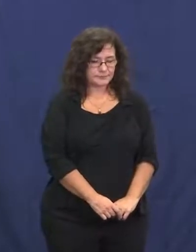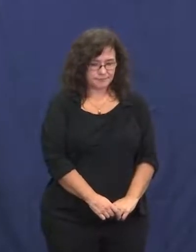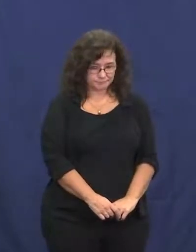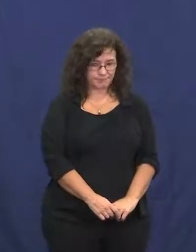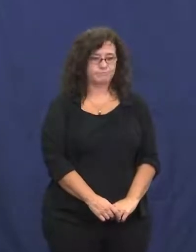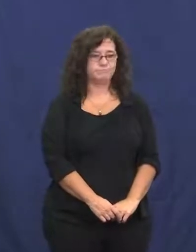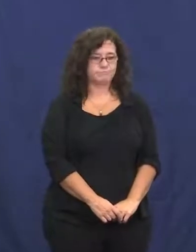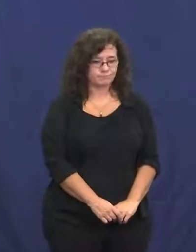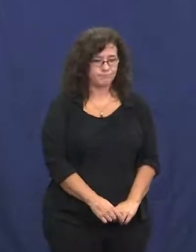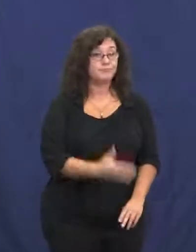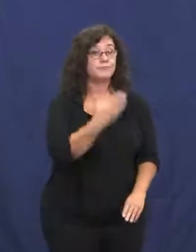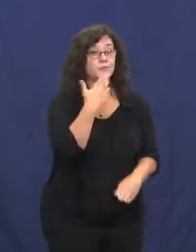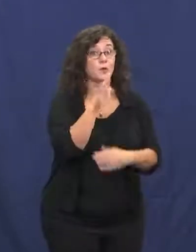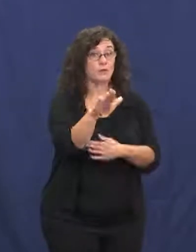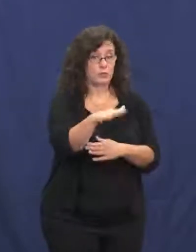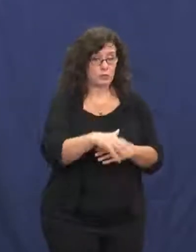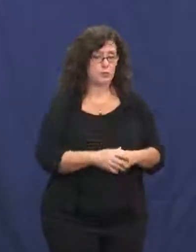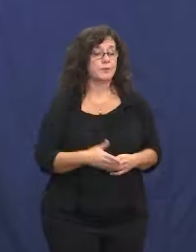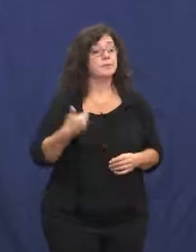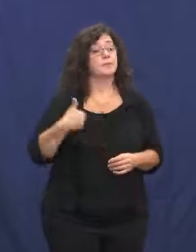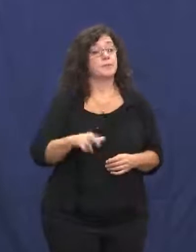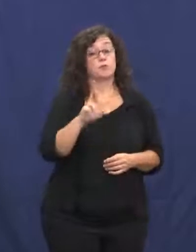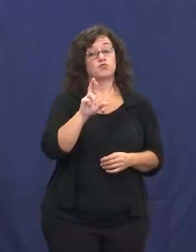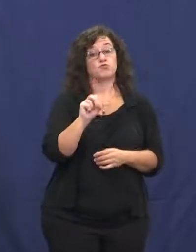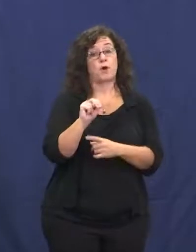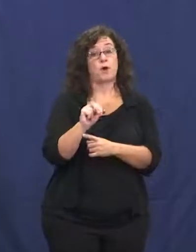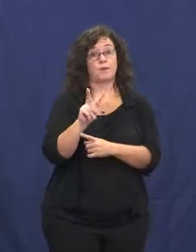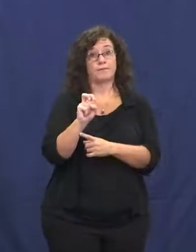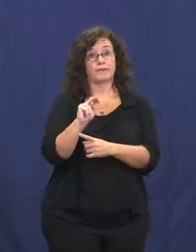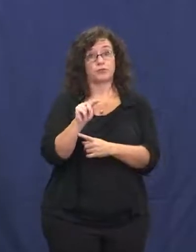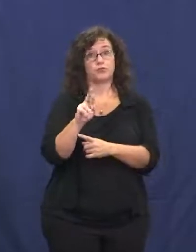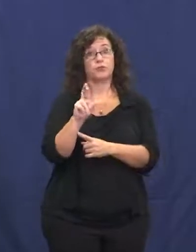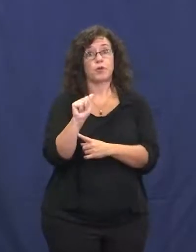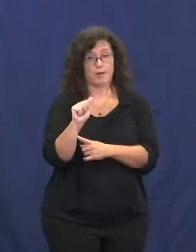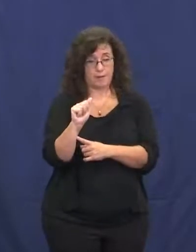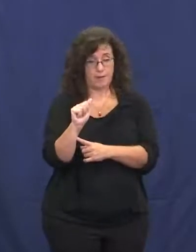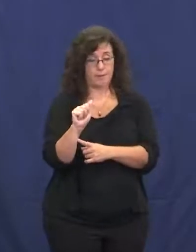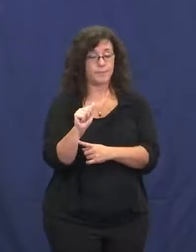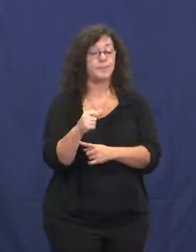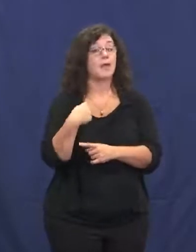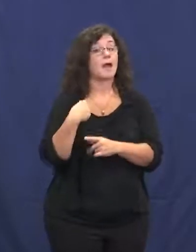Good afternoon. My name is Ron Ventura. I am the supervisor